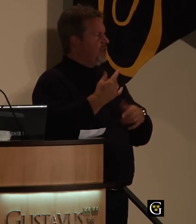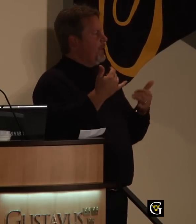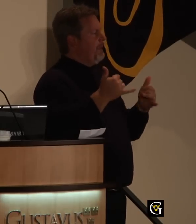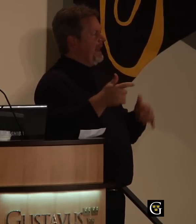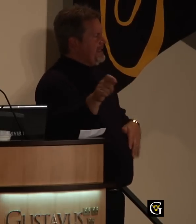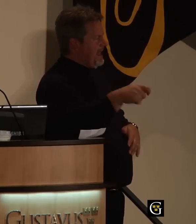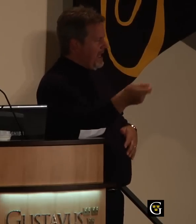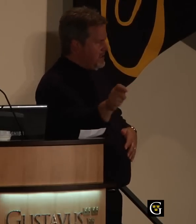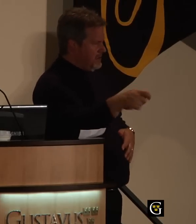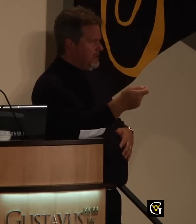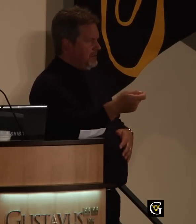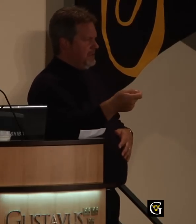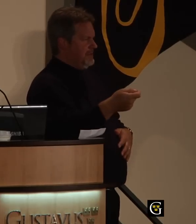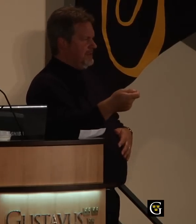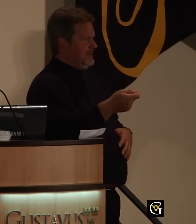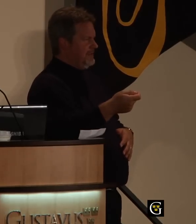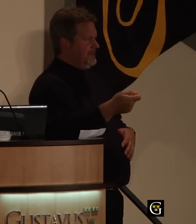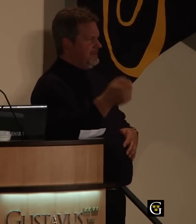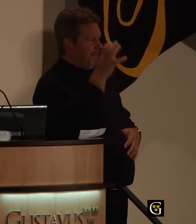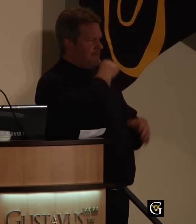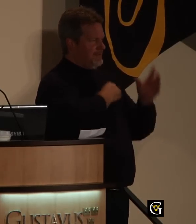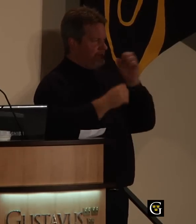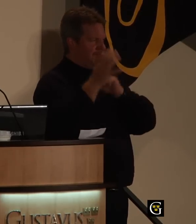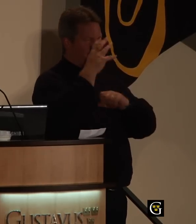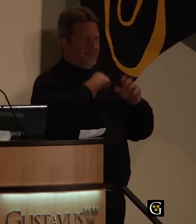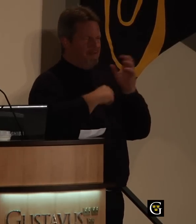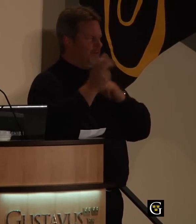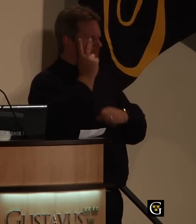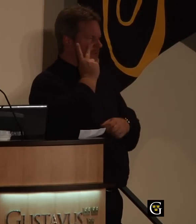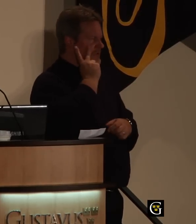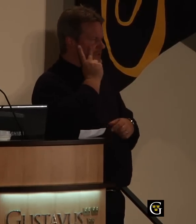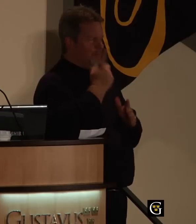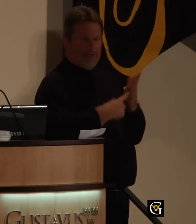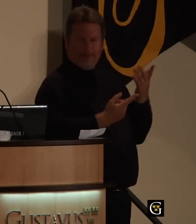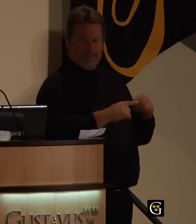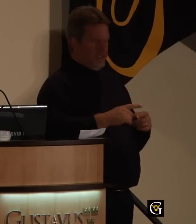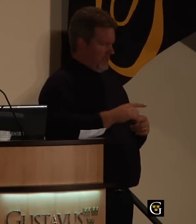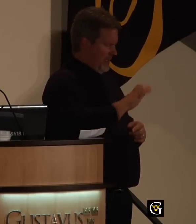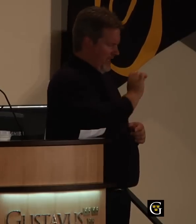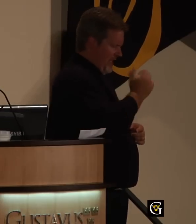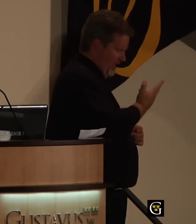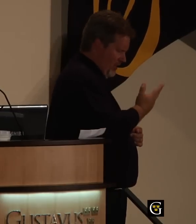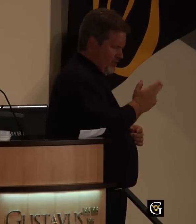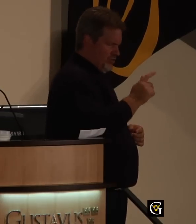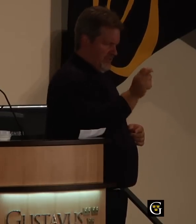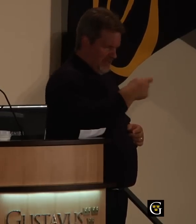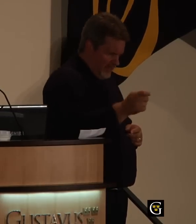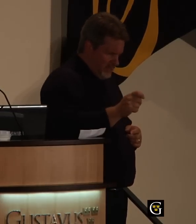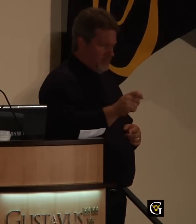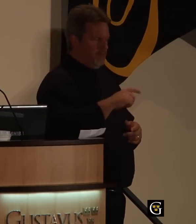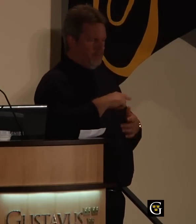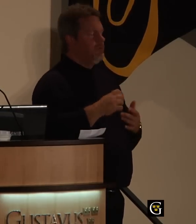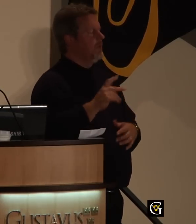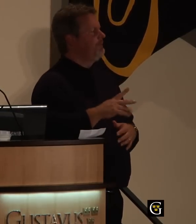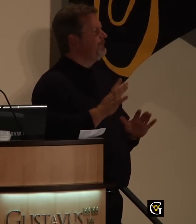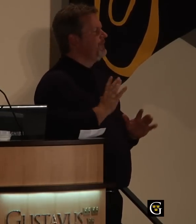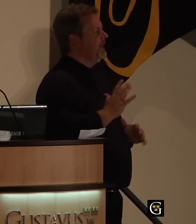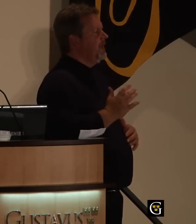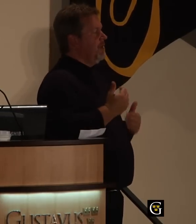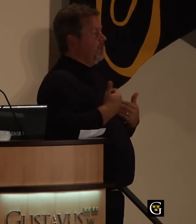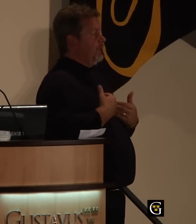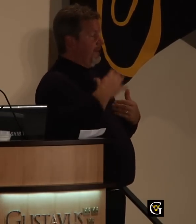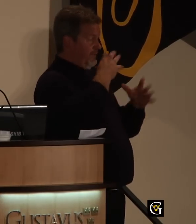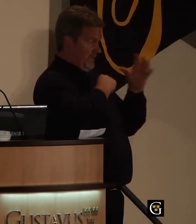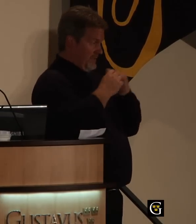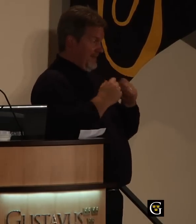I'd like to play tennis. Okay. Now, interesting. Now, notice how similar those guesses are. Cash, tennis, okay. Now, with those guesses in mind, we're not